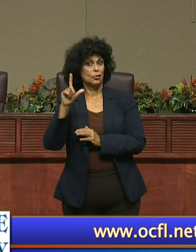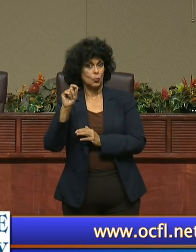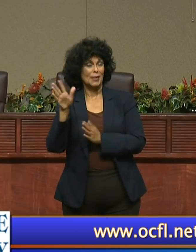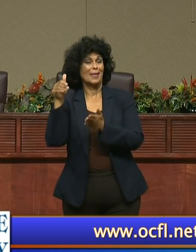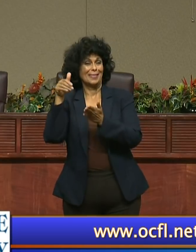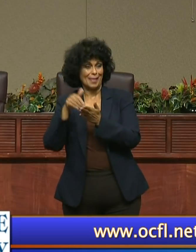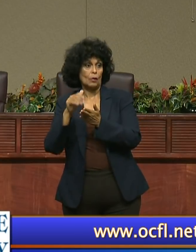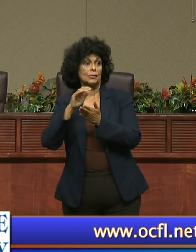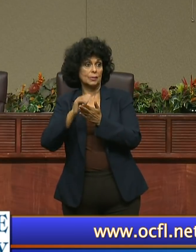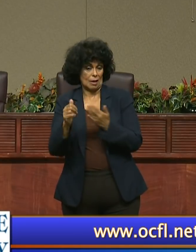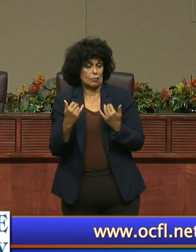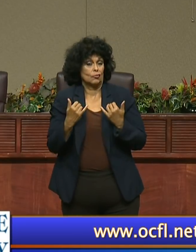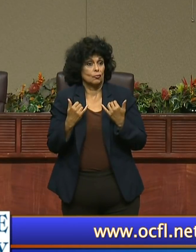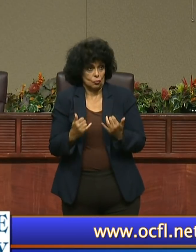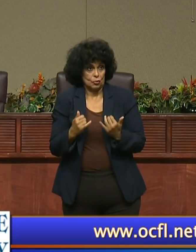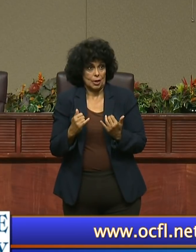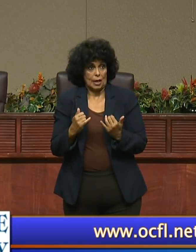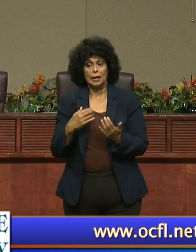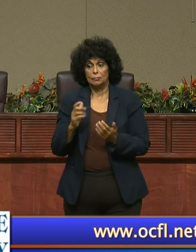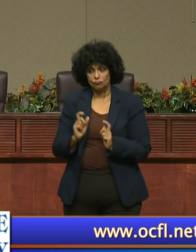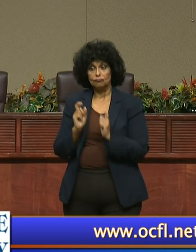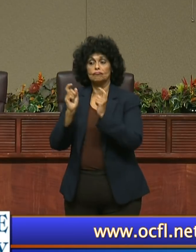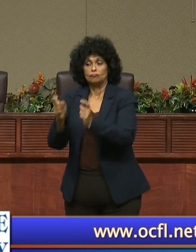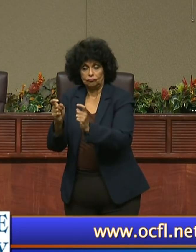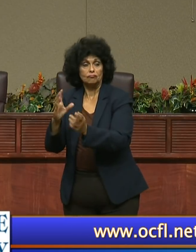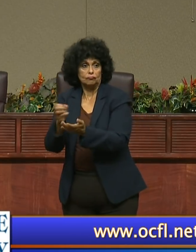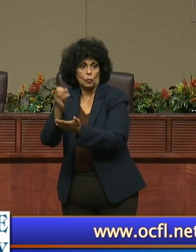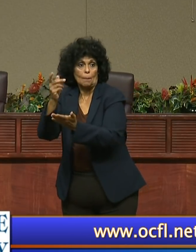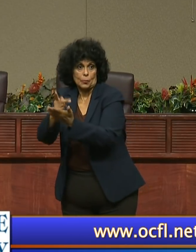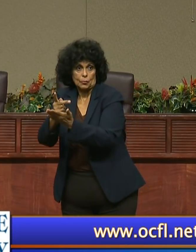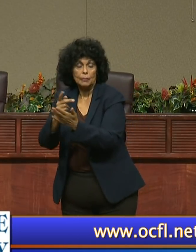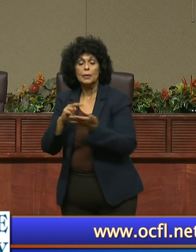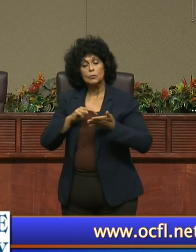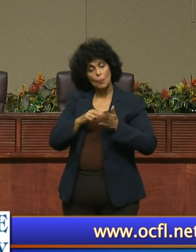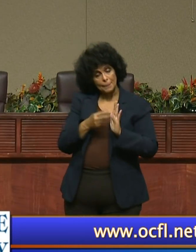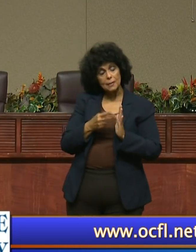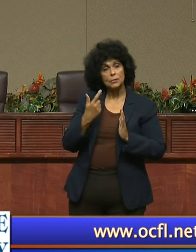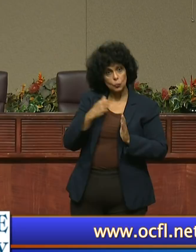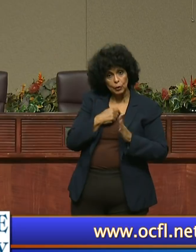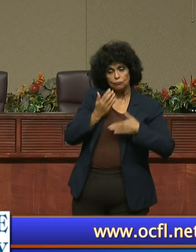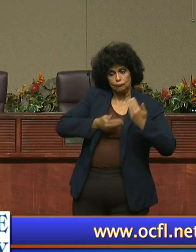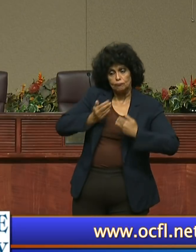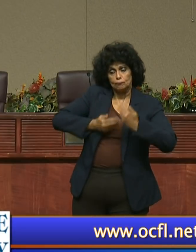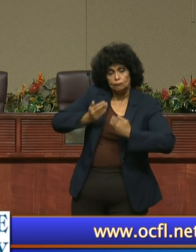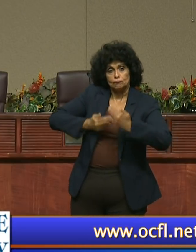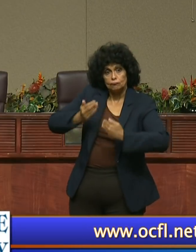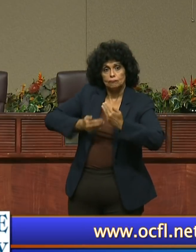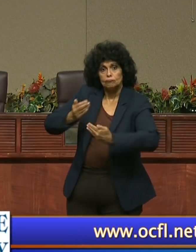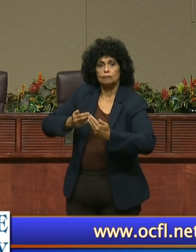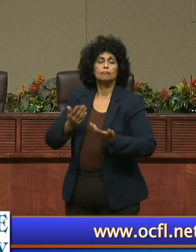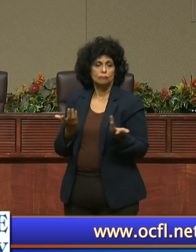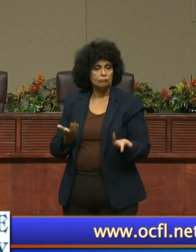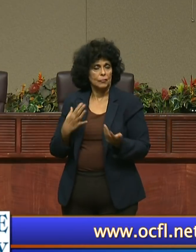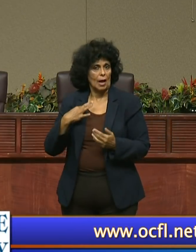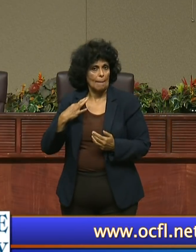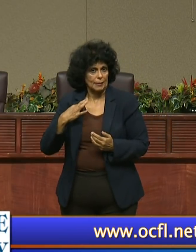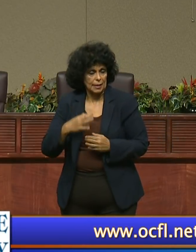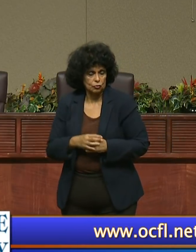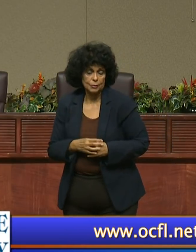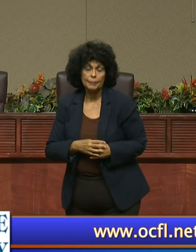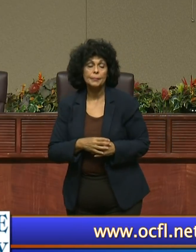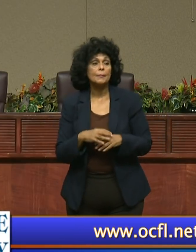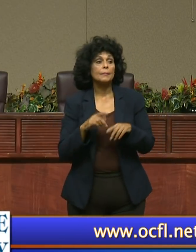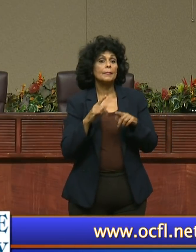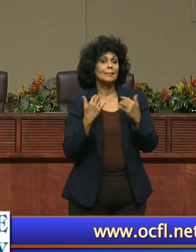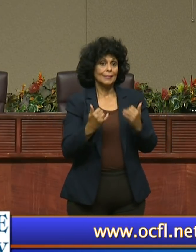$920,000 that was submitted today alone. So we're moving along at a fairly quick pace. As far as the future